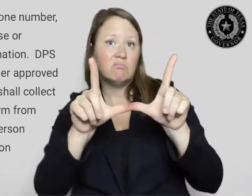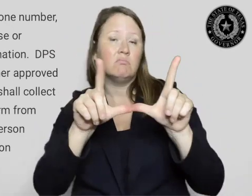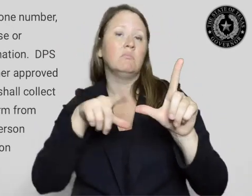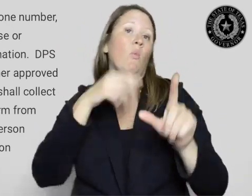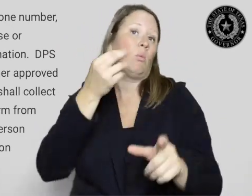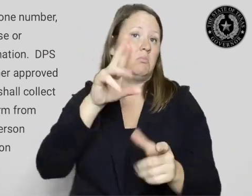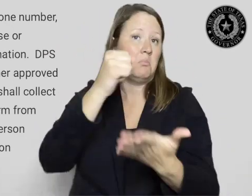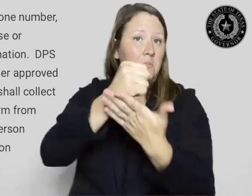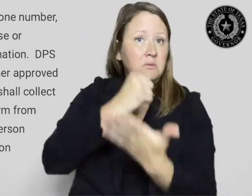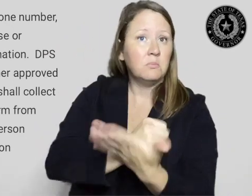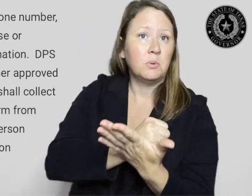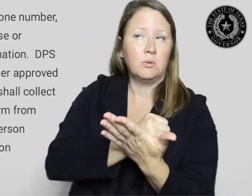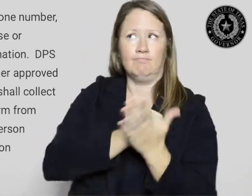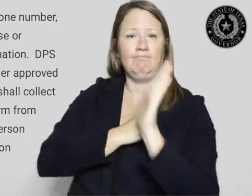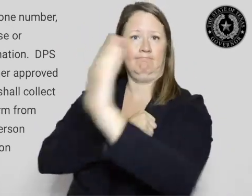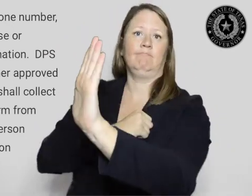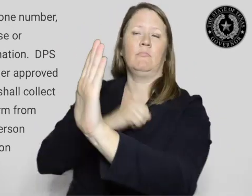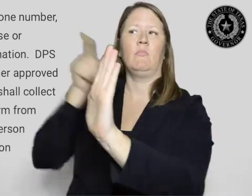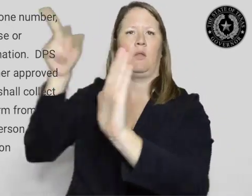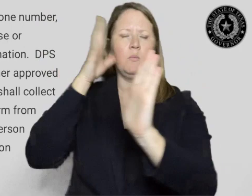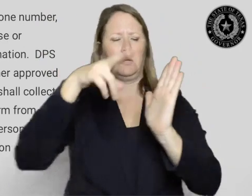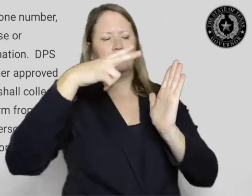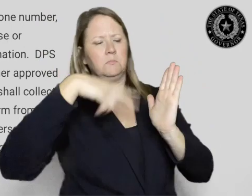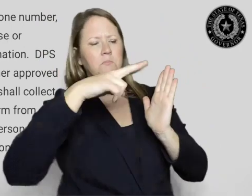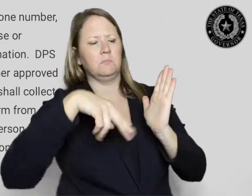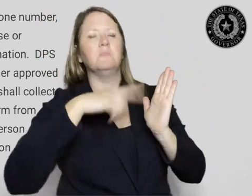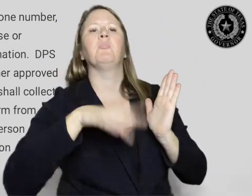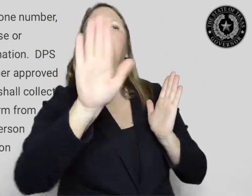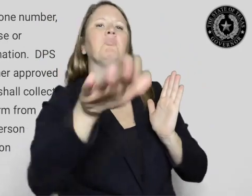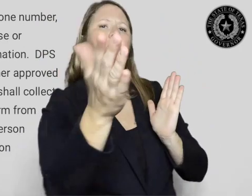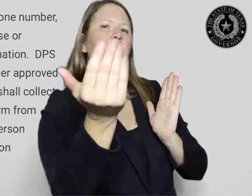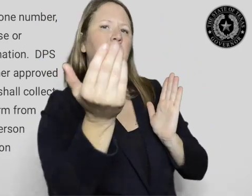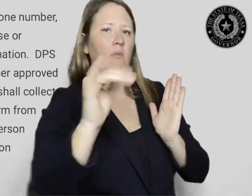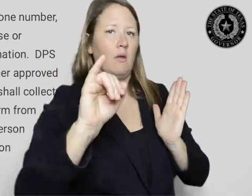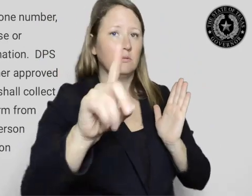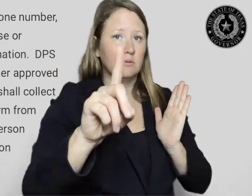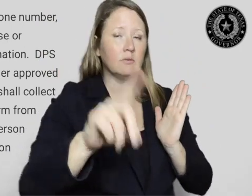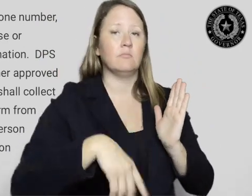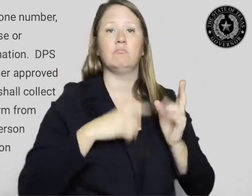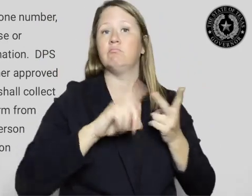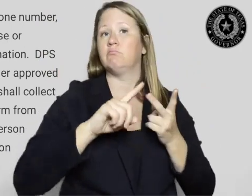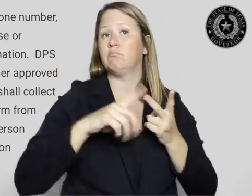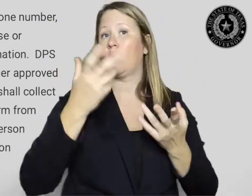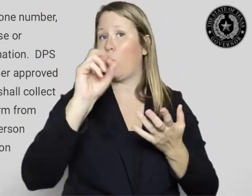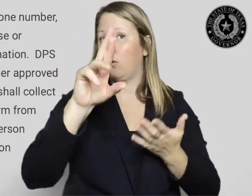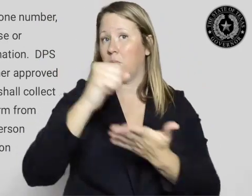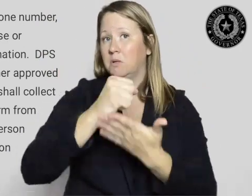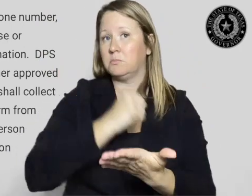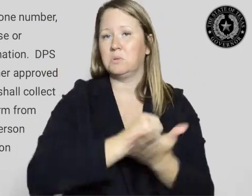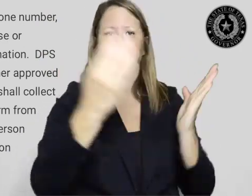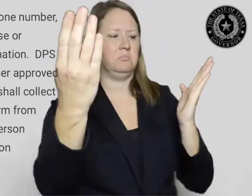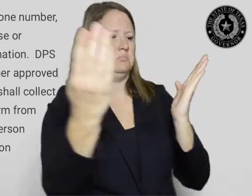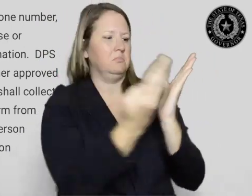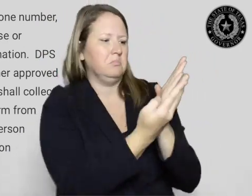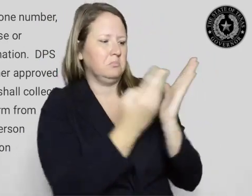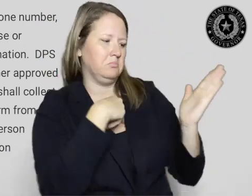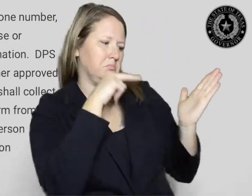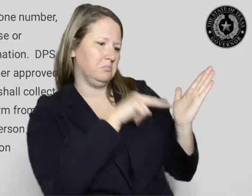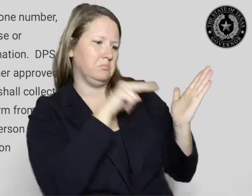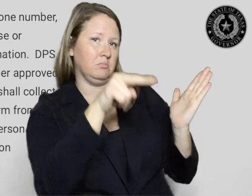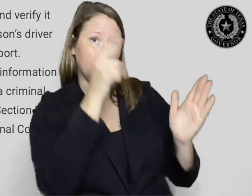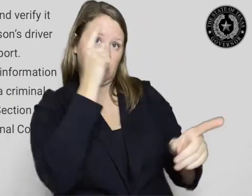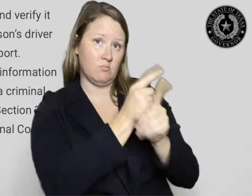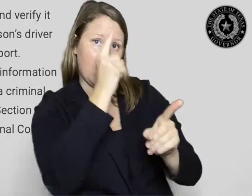information. DPS Troopers or other approved peace officers shall collect a completed form from each covered person